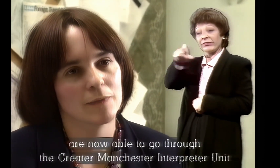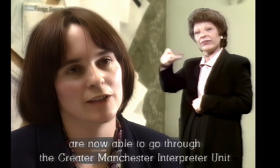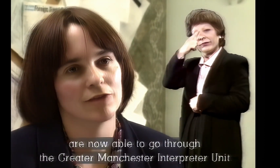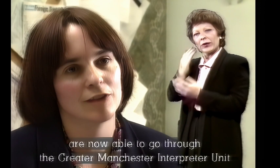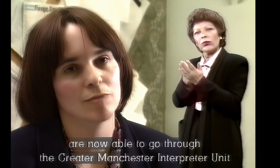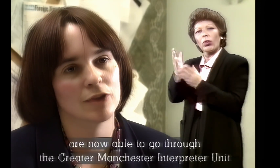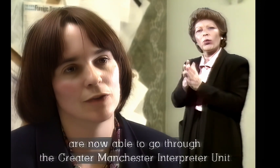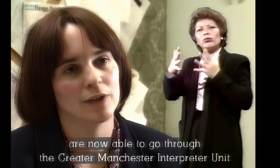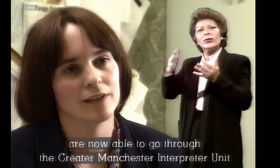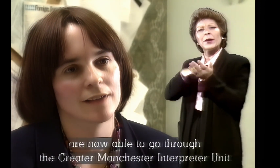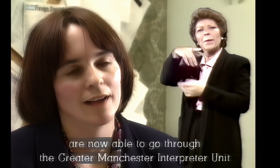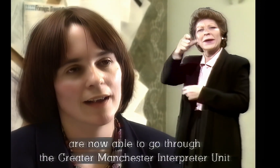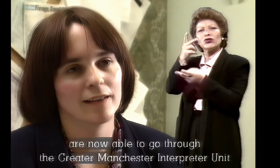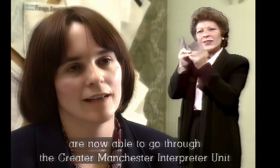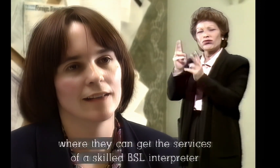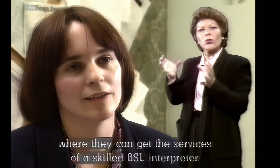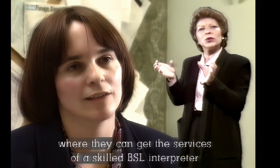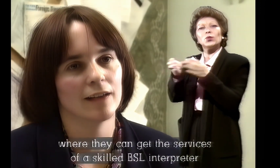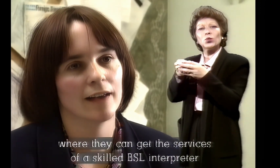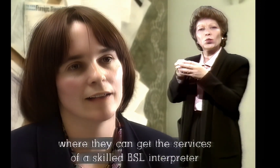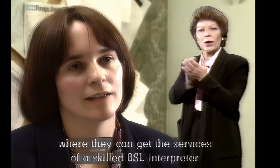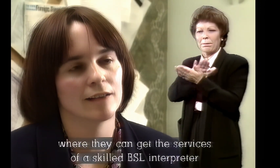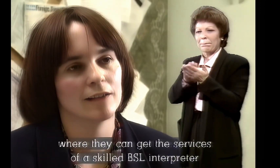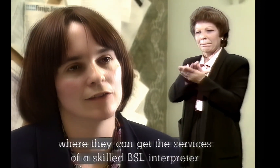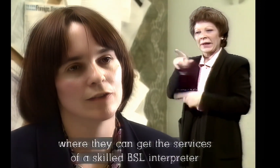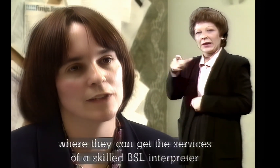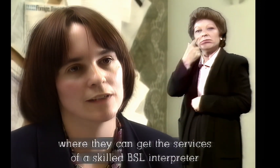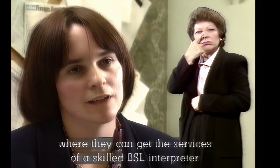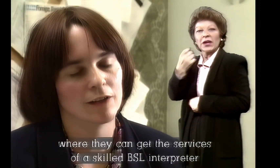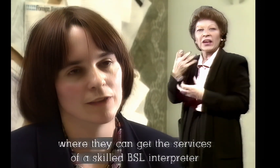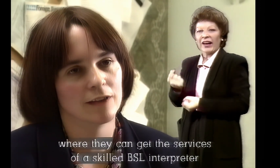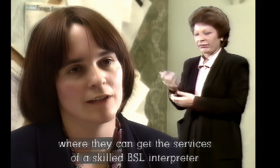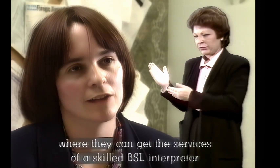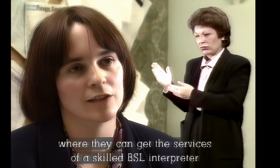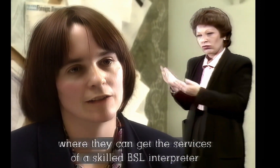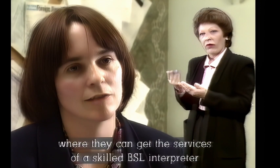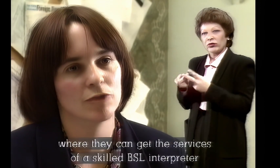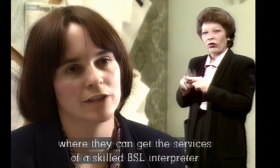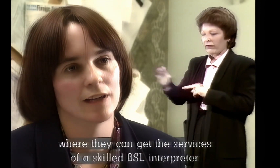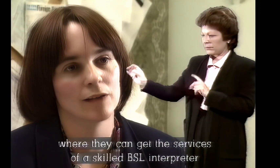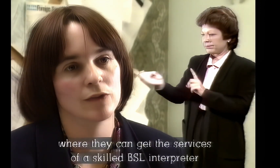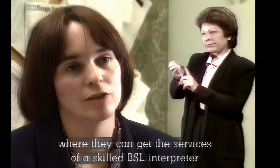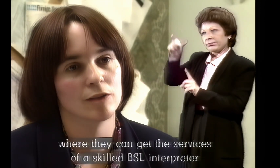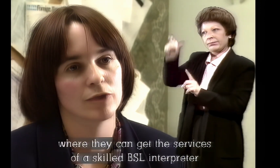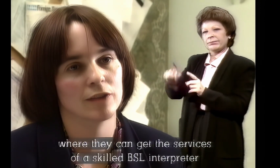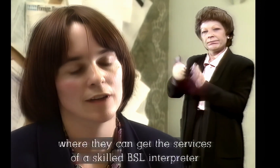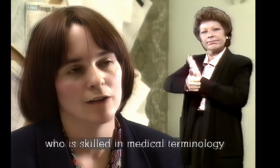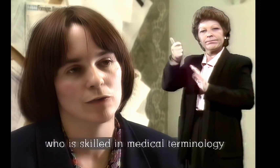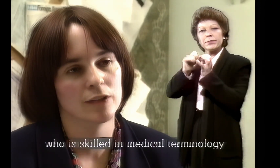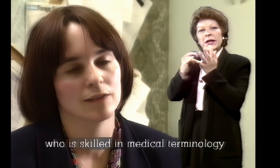Manchester Interpreter Unit, and there they can get the services of a skilled British Sign Language interpreter who's skilled in